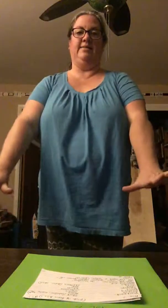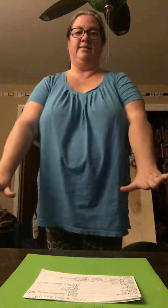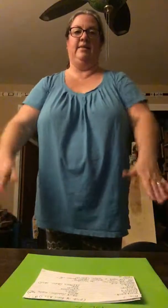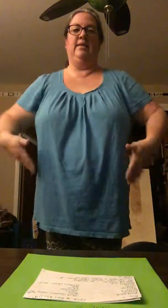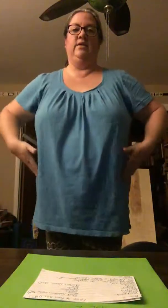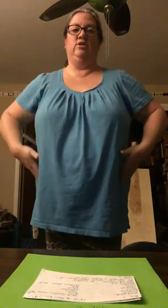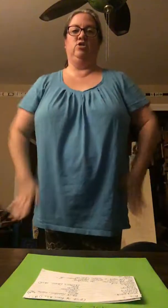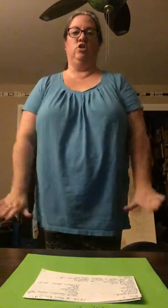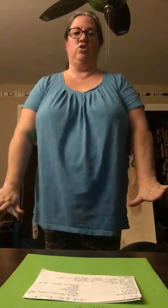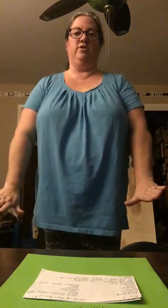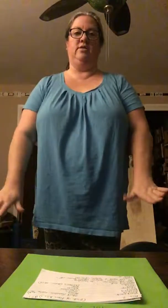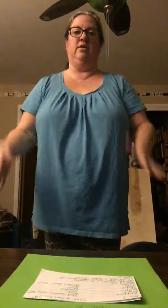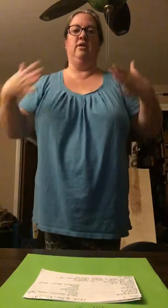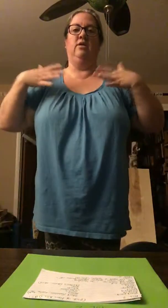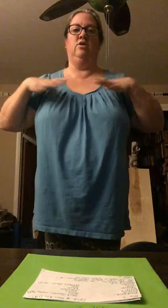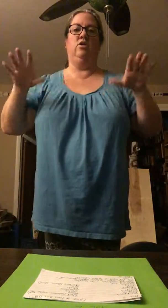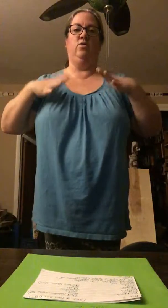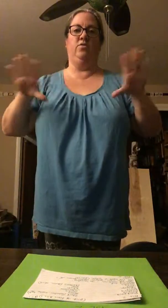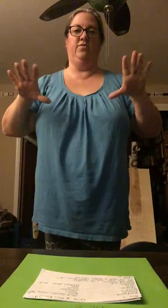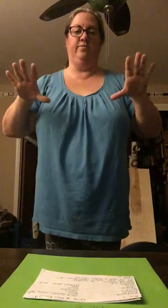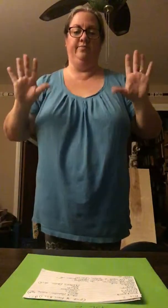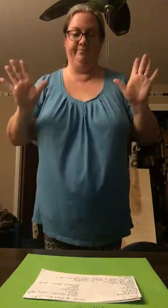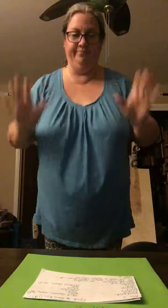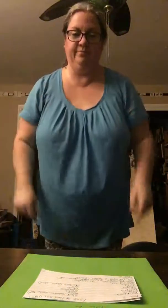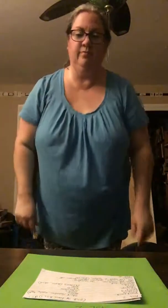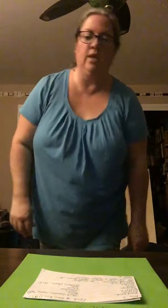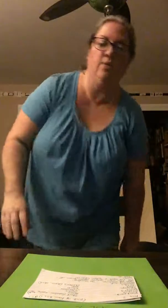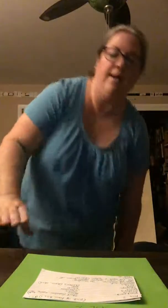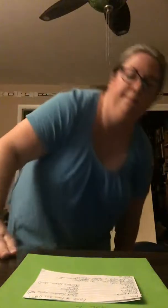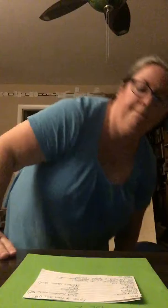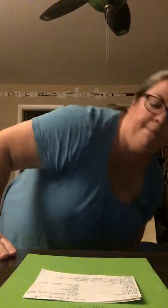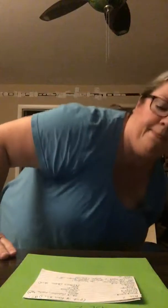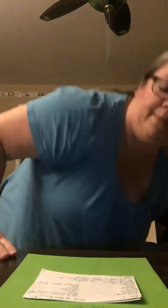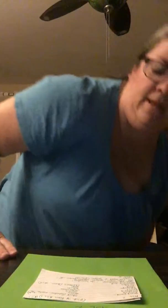dress, skirt, clothes. Okay?